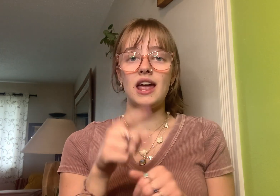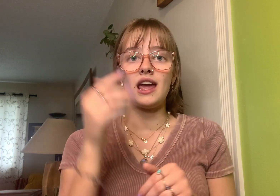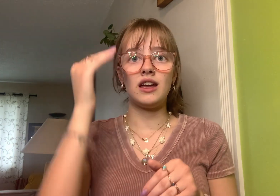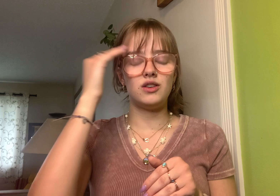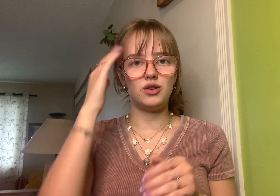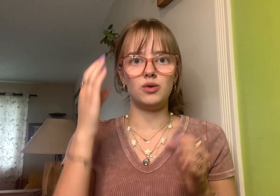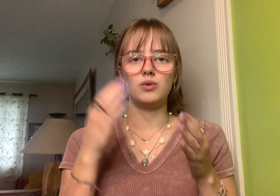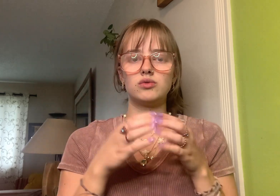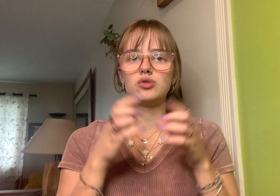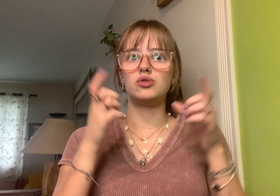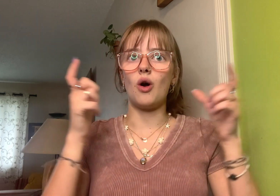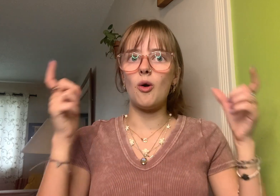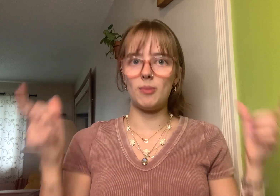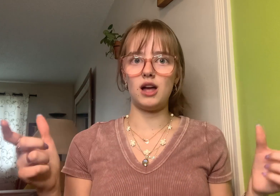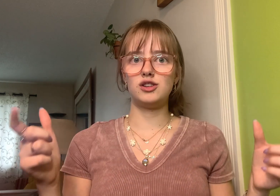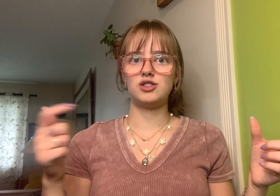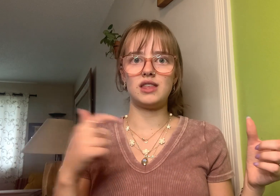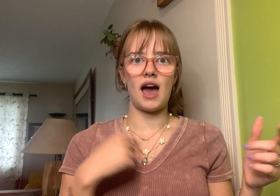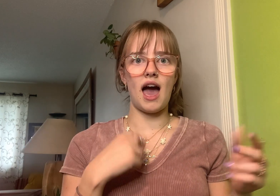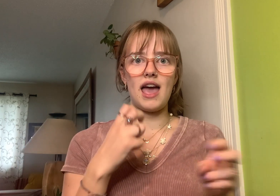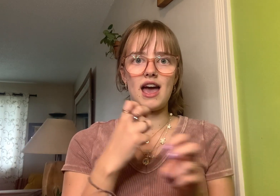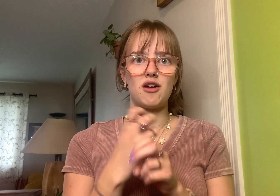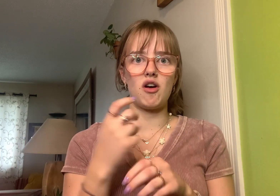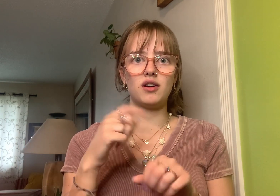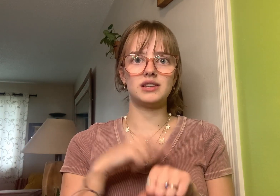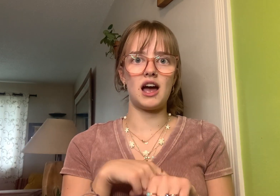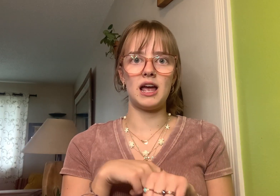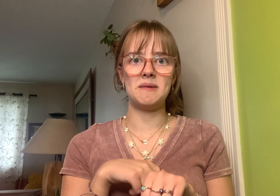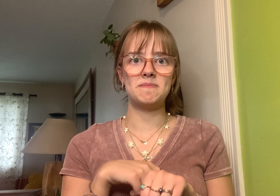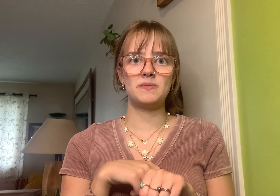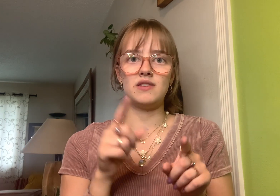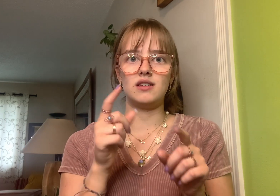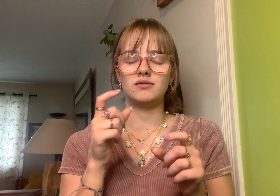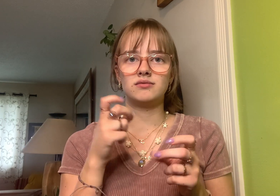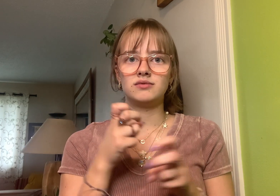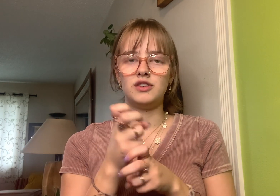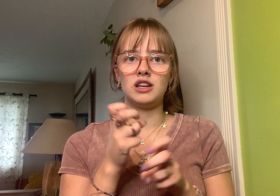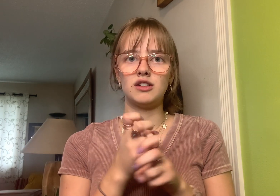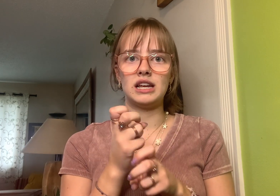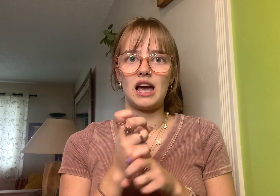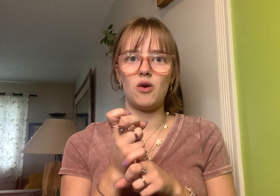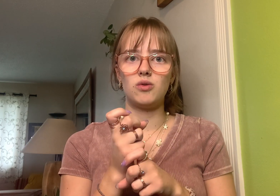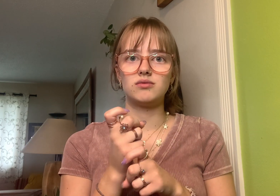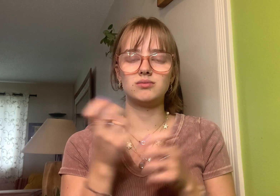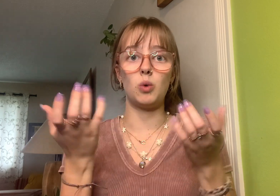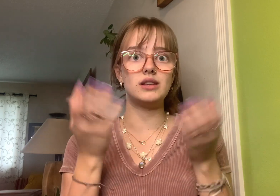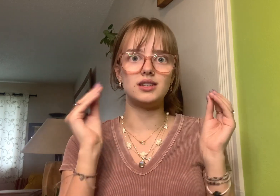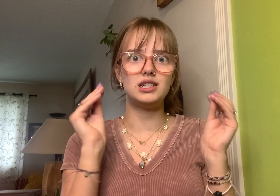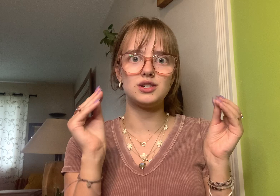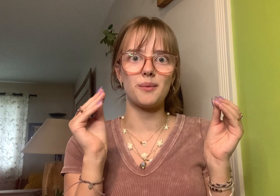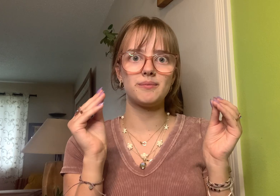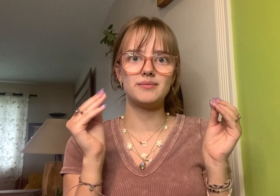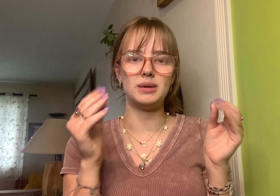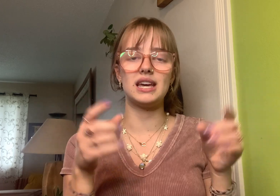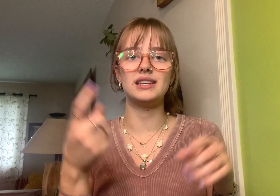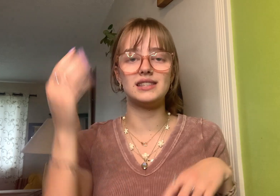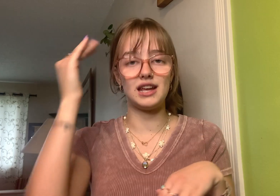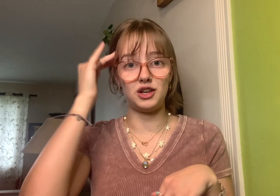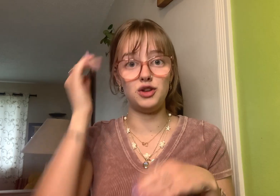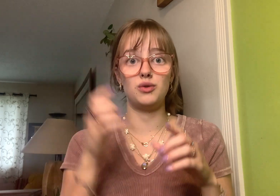they knew so much that I had a hard time even figuring out what to teach them because they knew